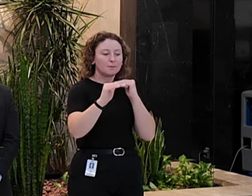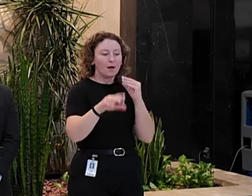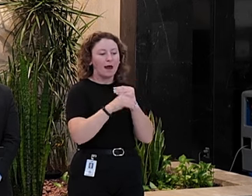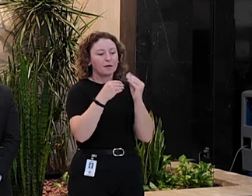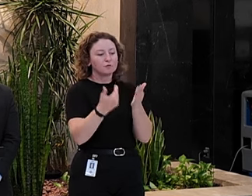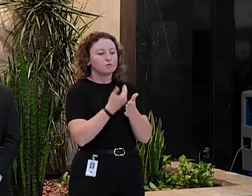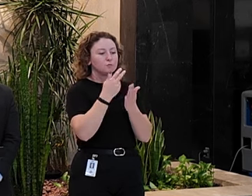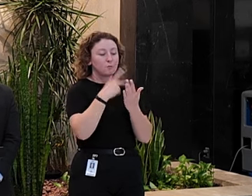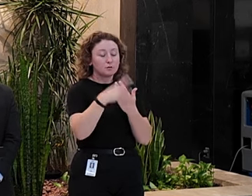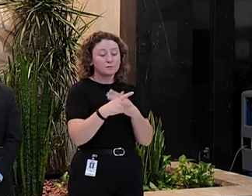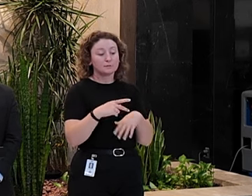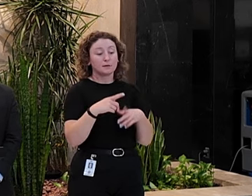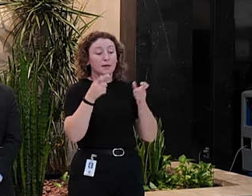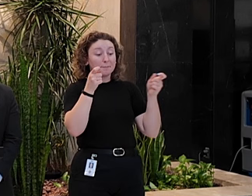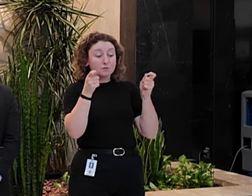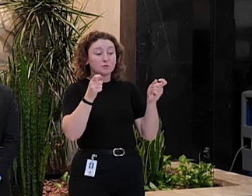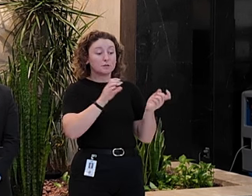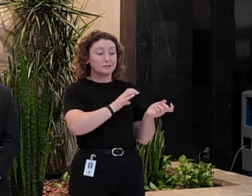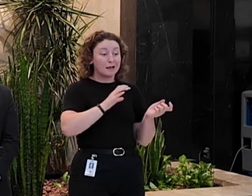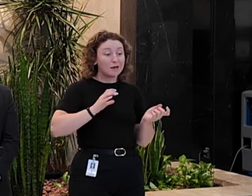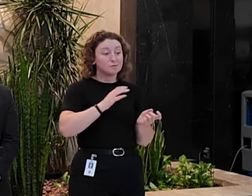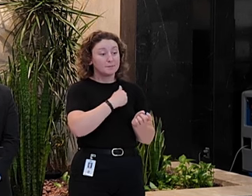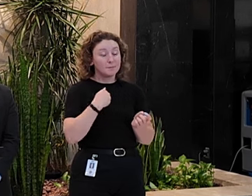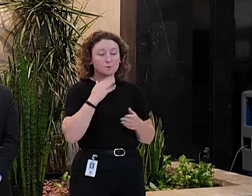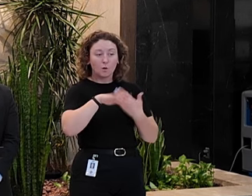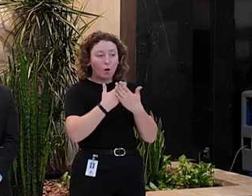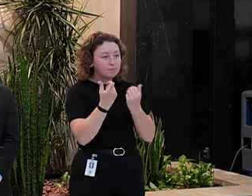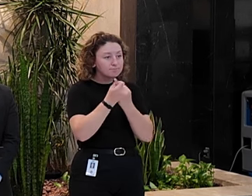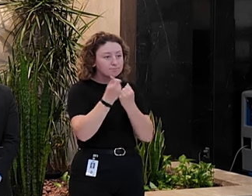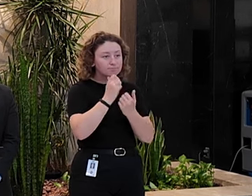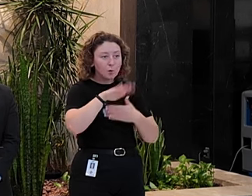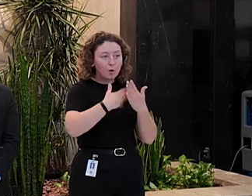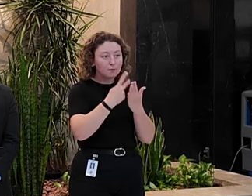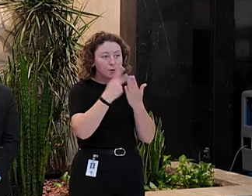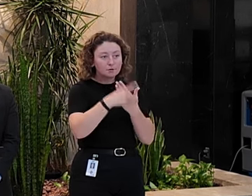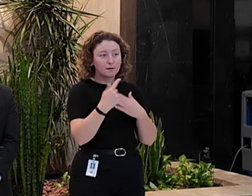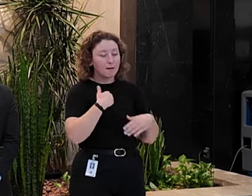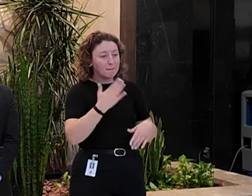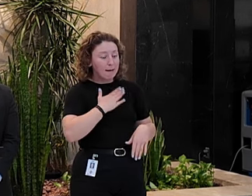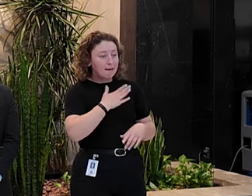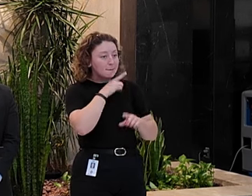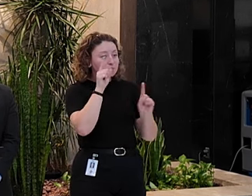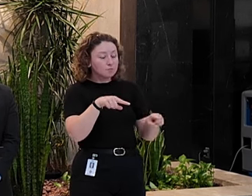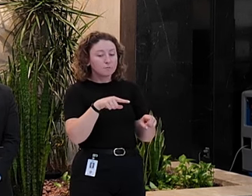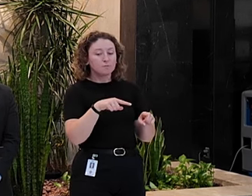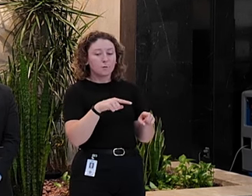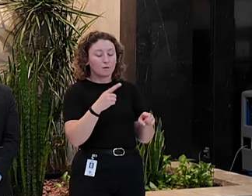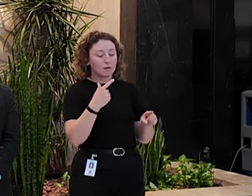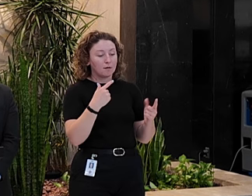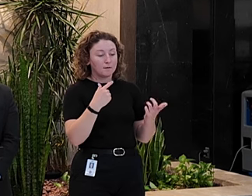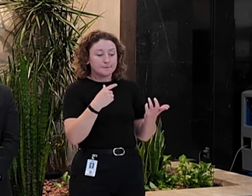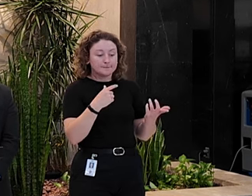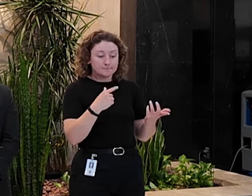Administration, the council members, they've all been supportive of those projects to date. I'm happy to report that I wish